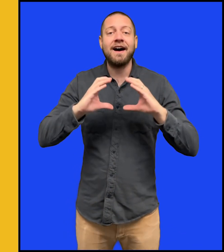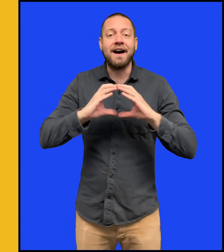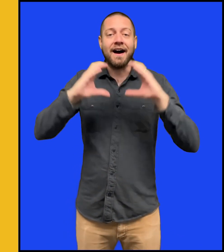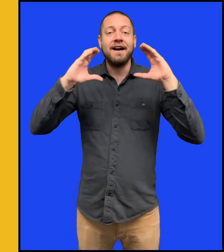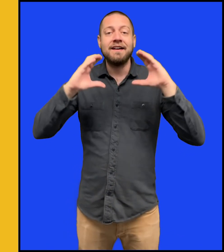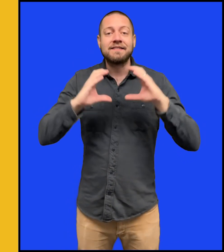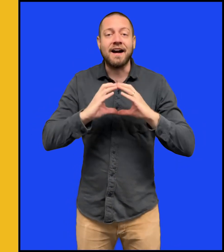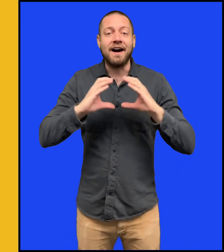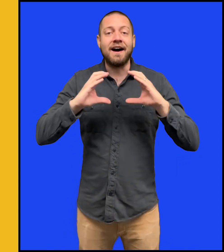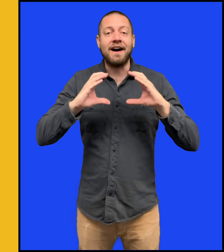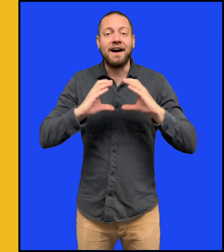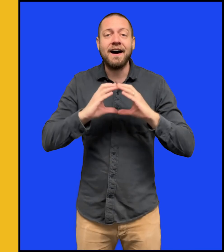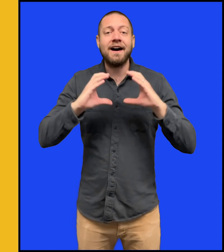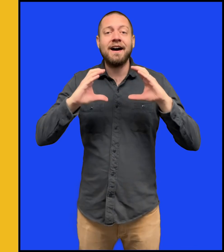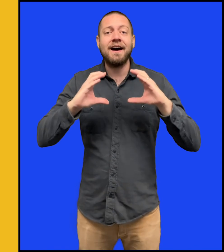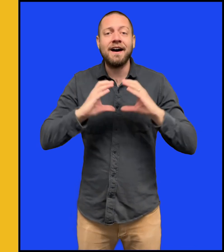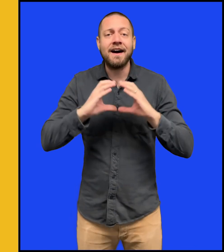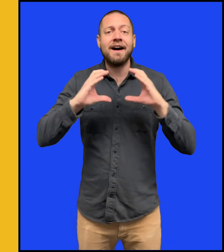ta,